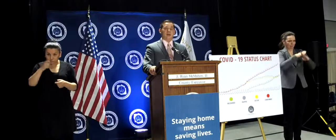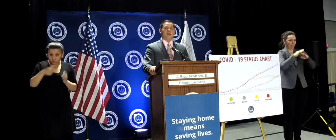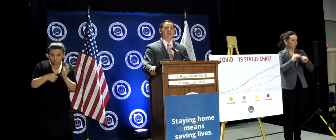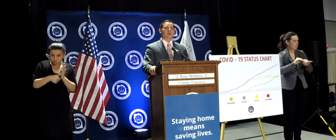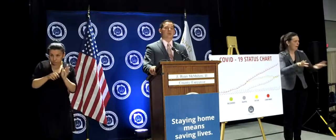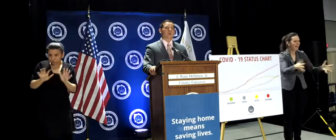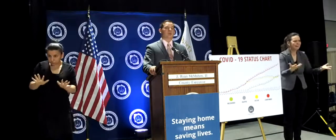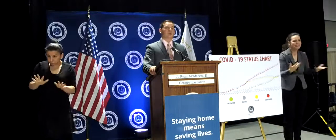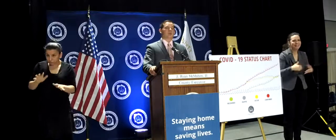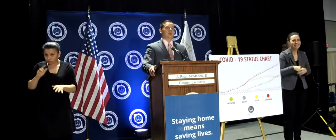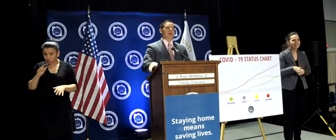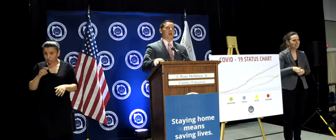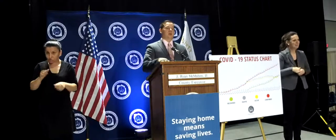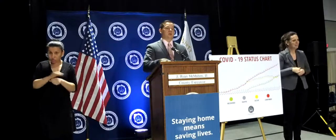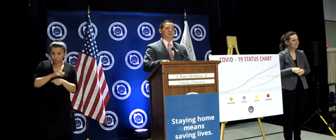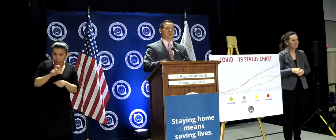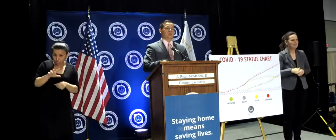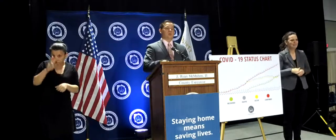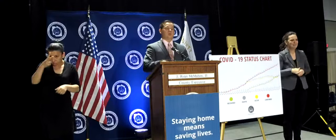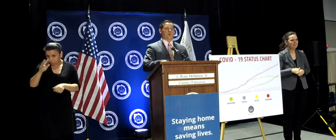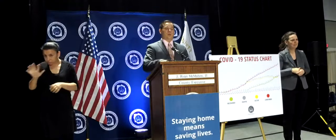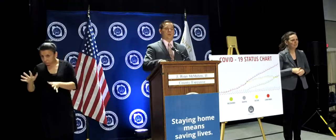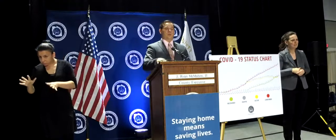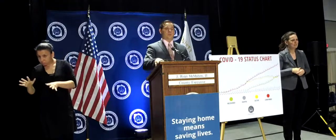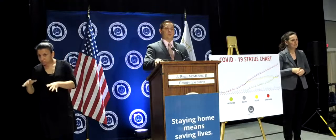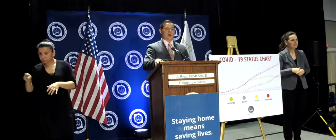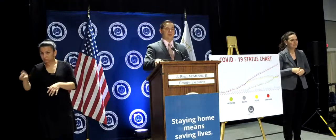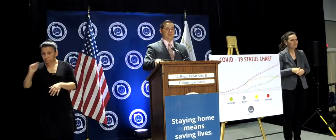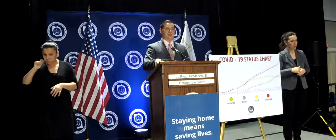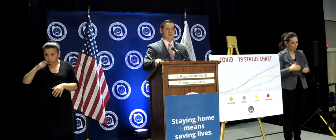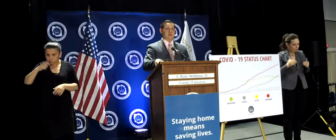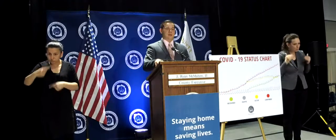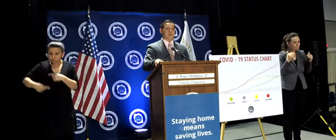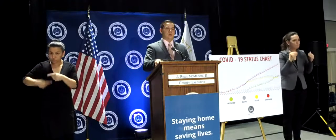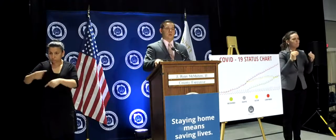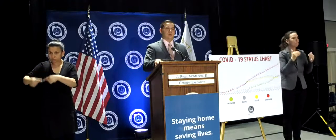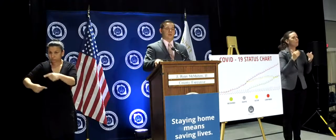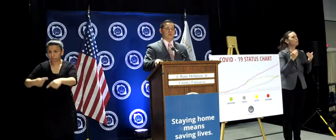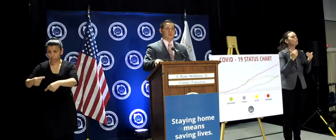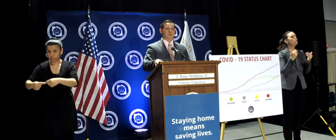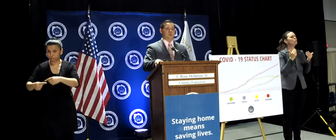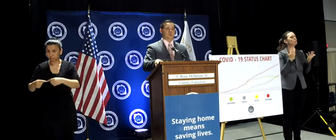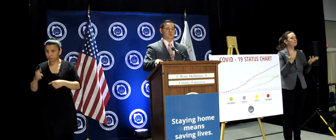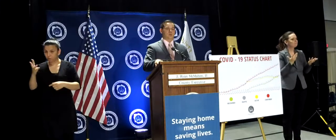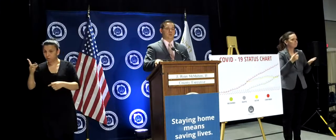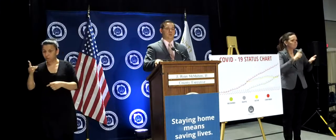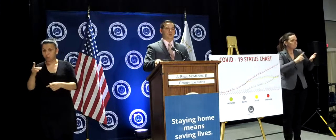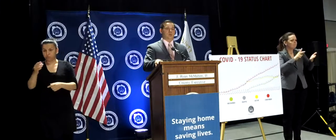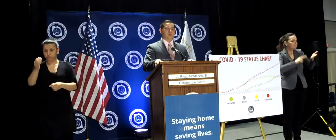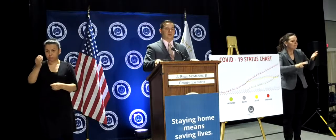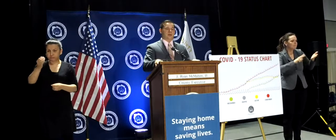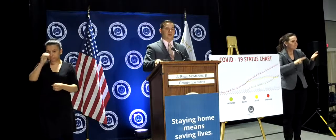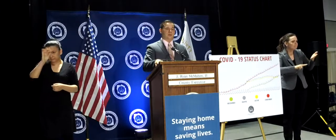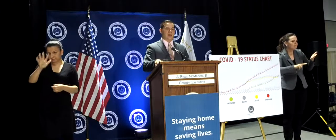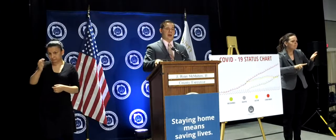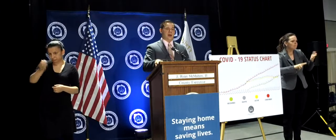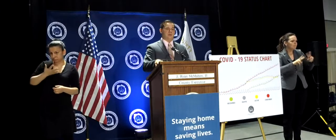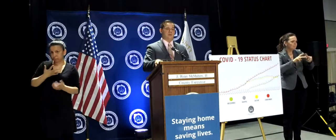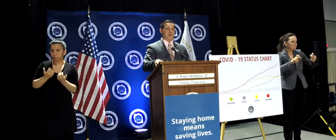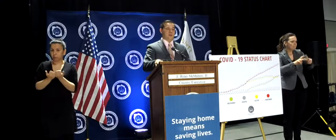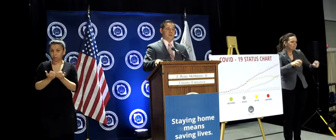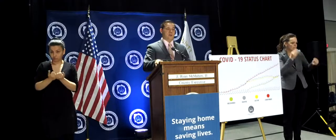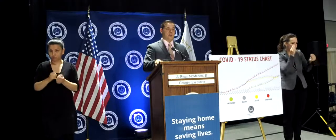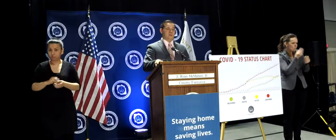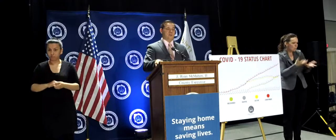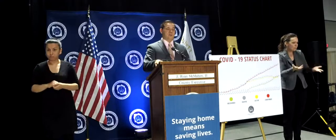data. And two, as we move forward in this process, we need to look at the data we